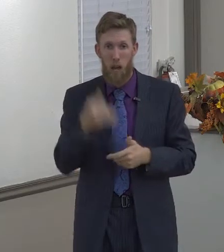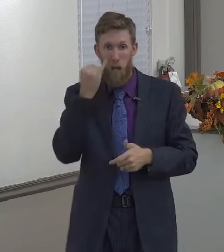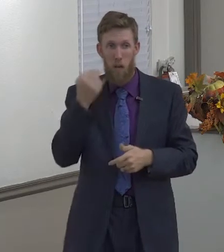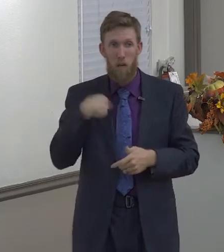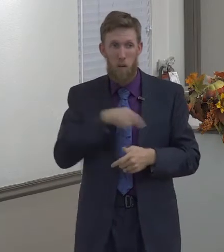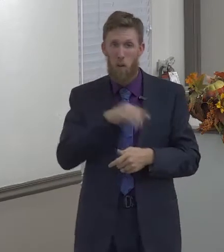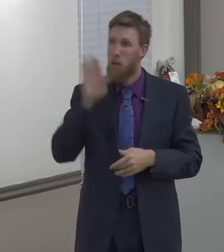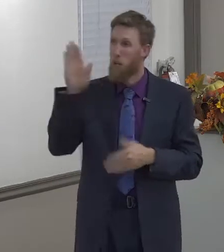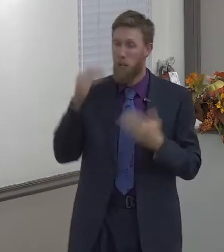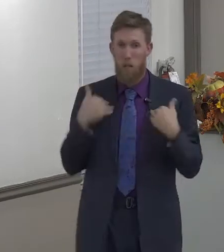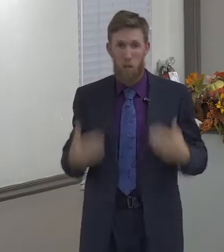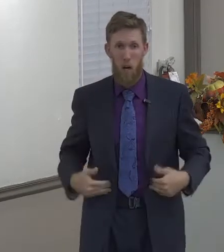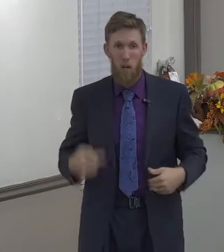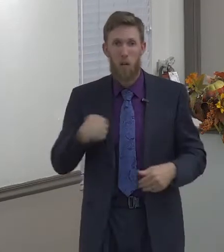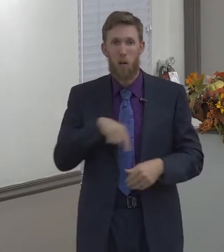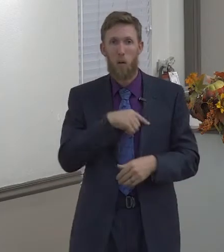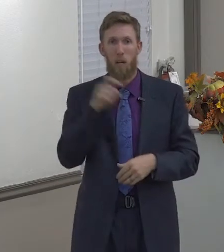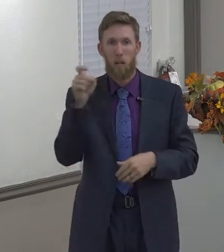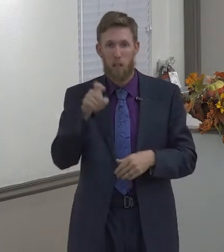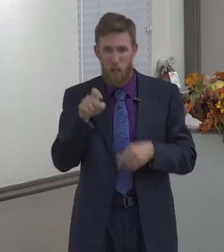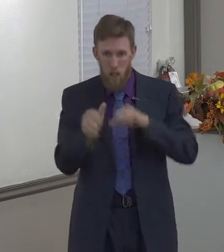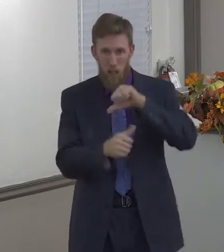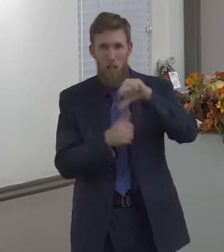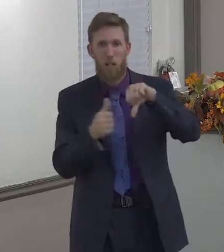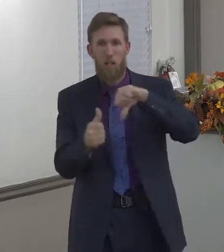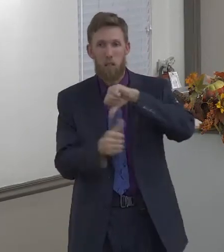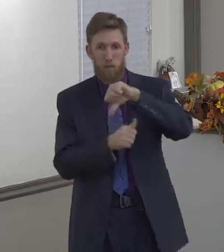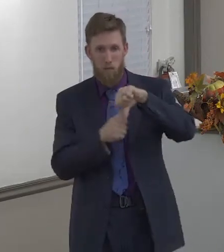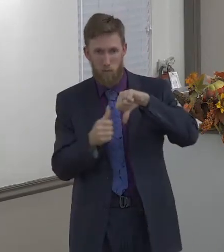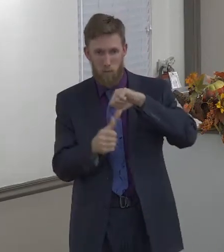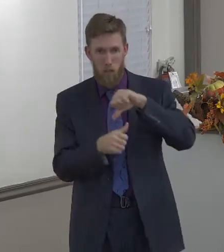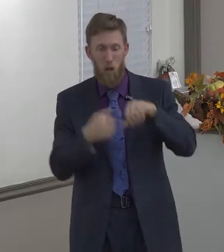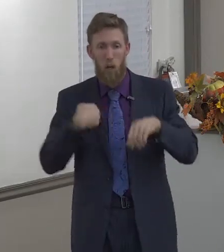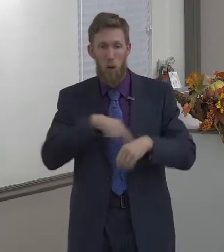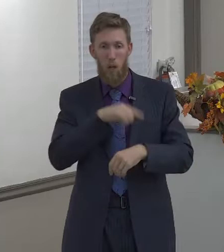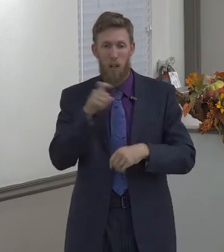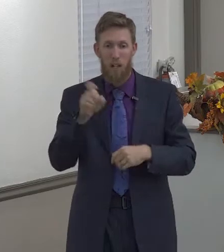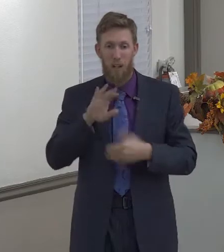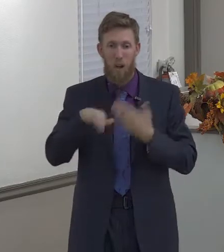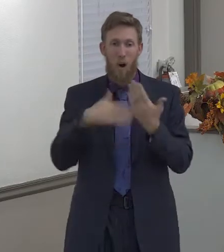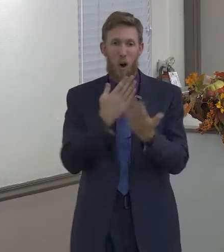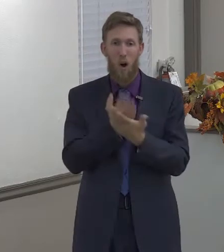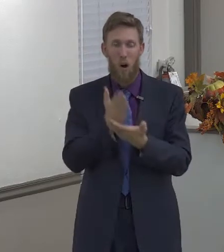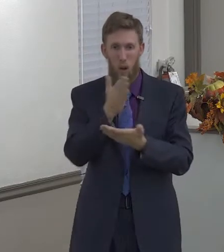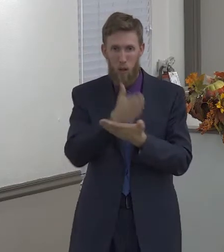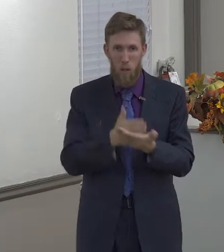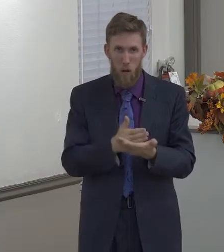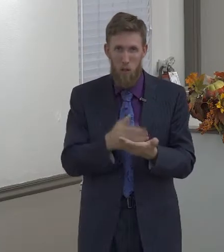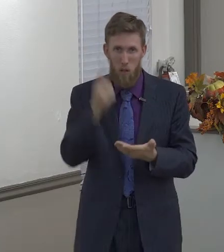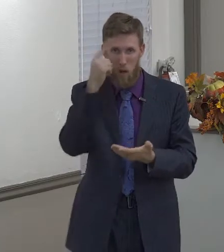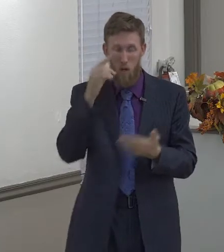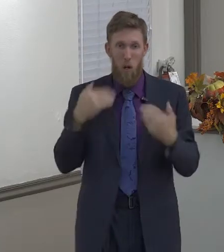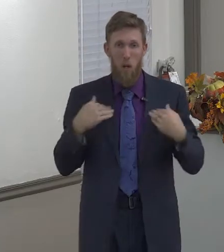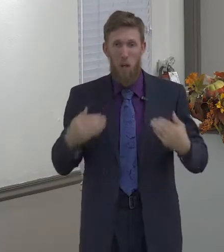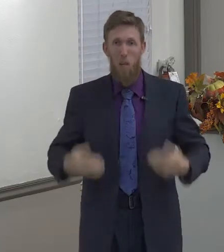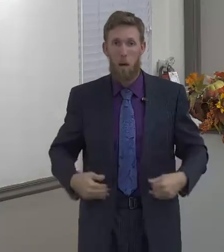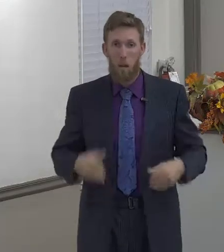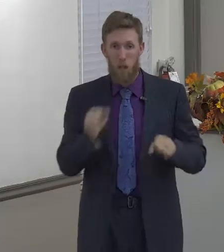potential, we all have to work together. We all must be doing our part. We all must be pulling on the rope.